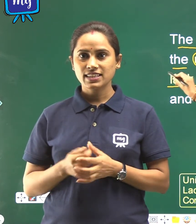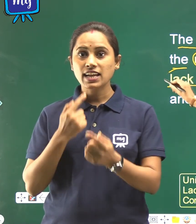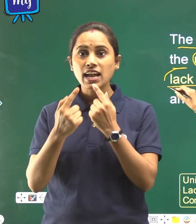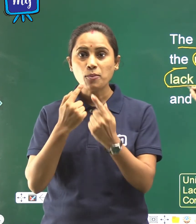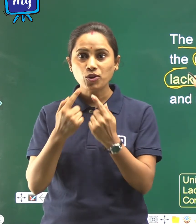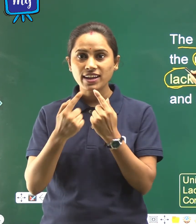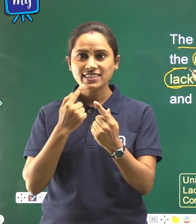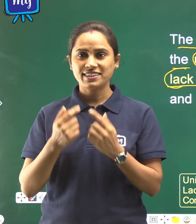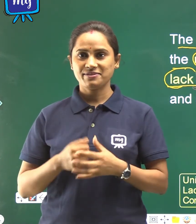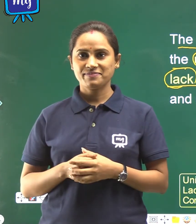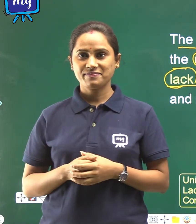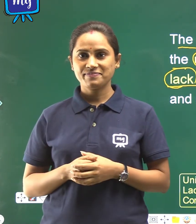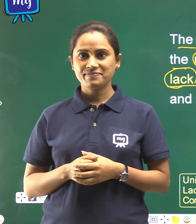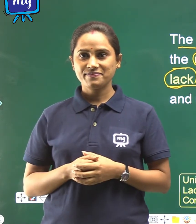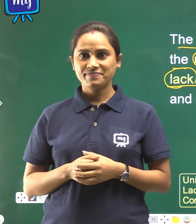communication